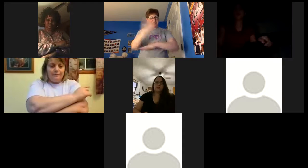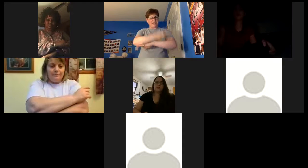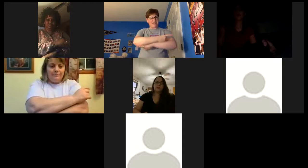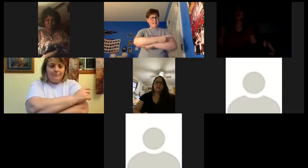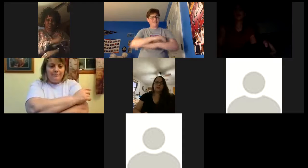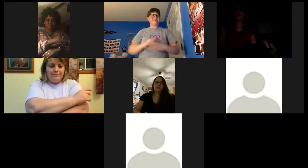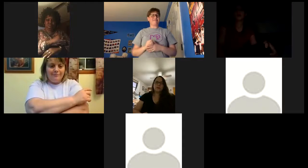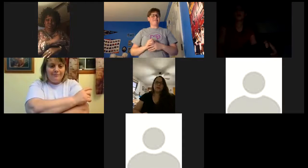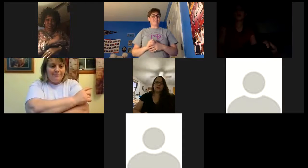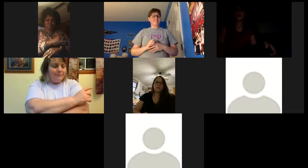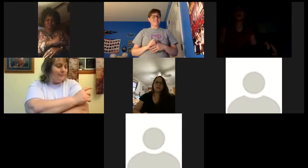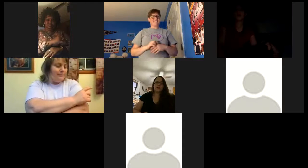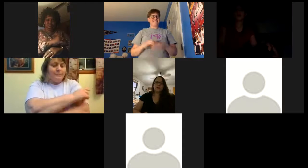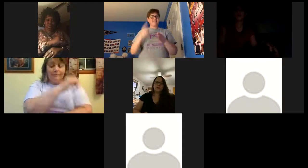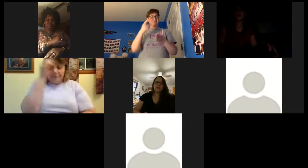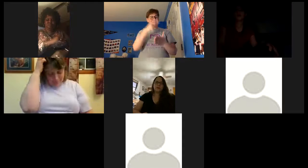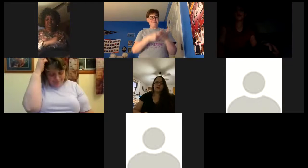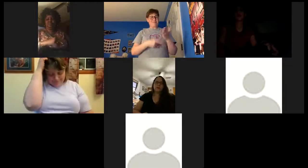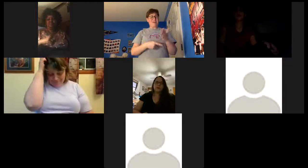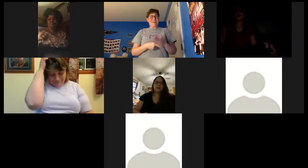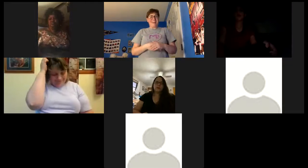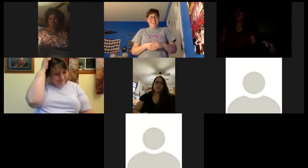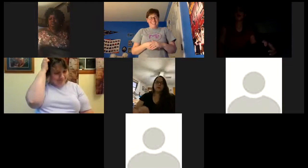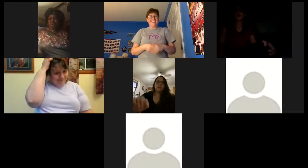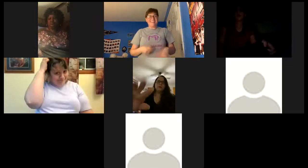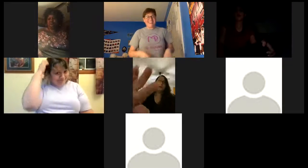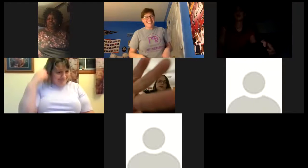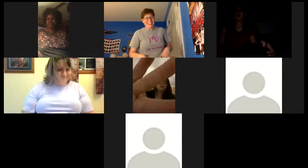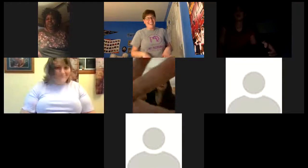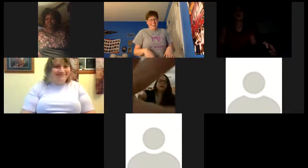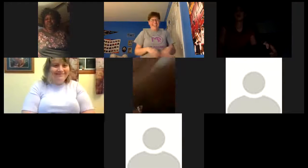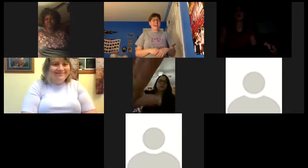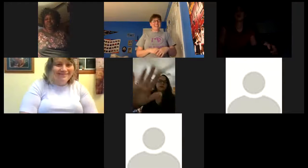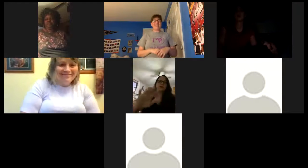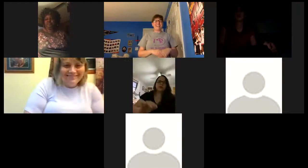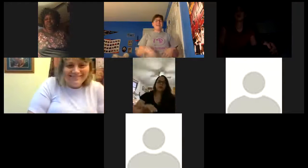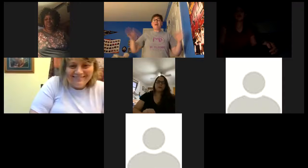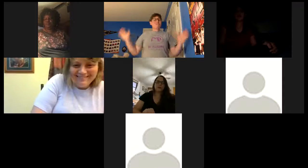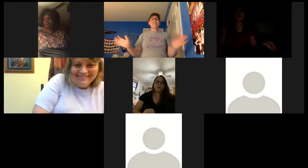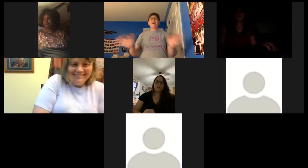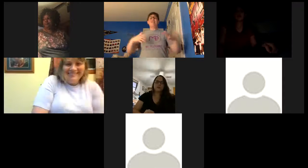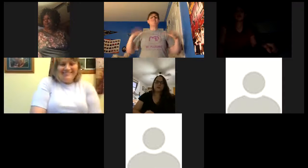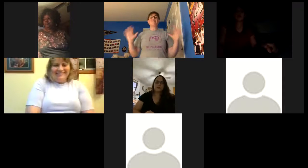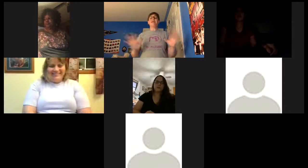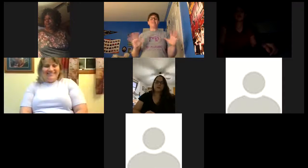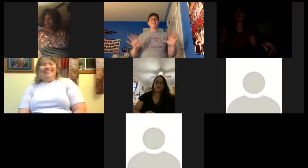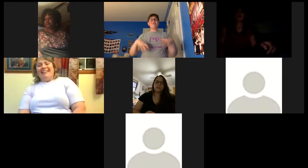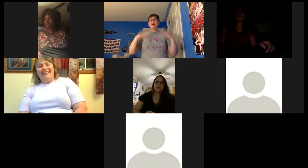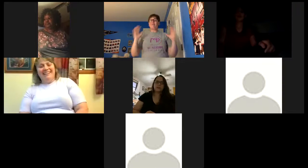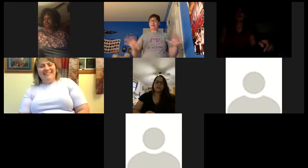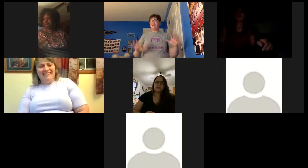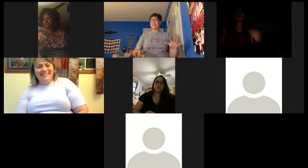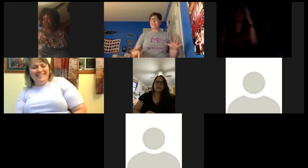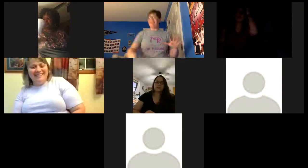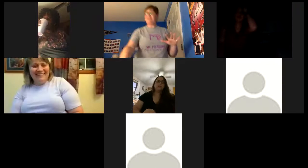do today? So, yeah. So, no. I know. Just play with it. You've